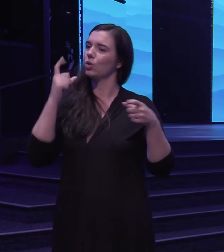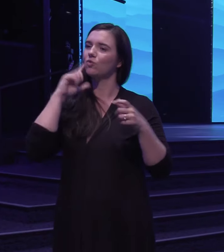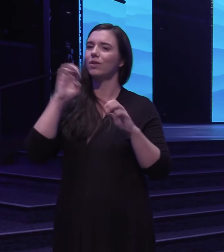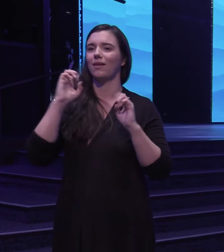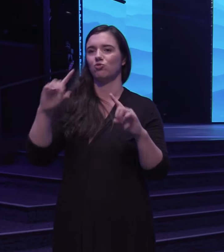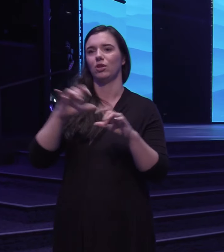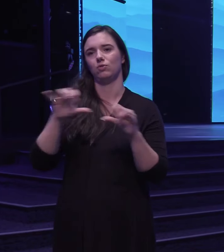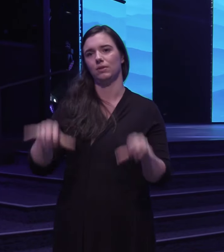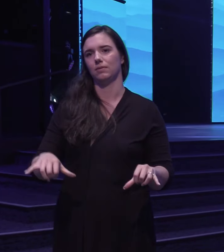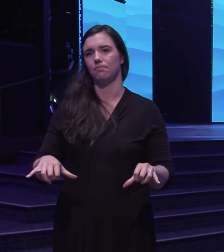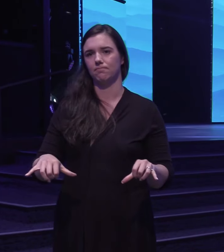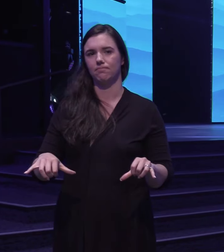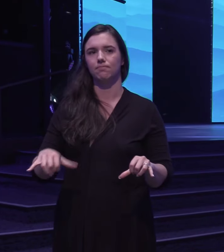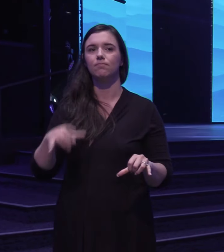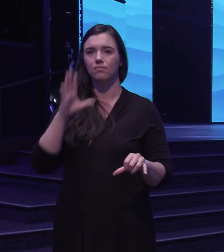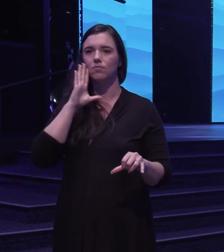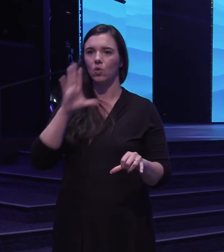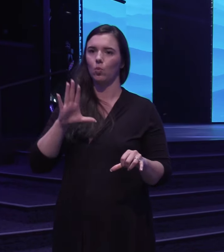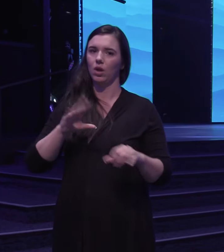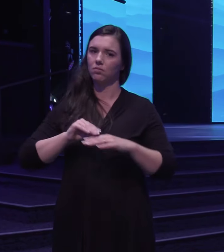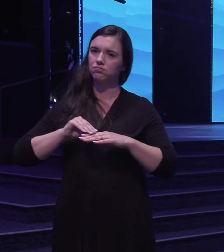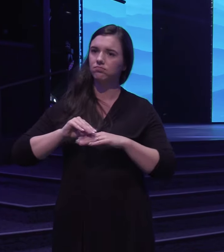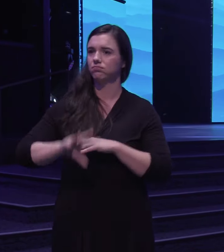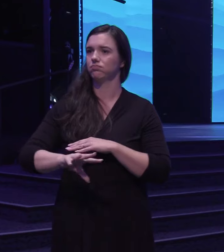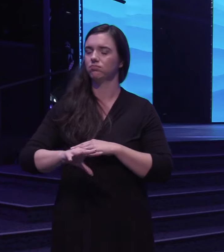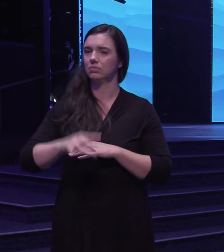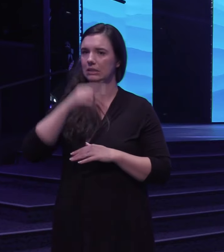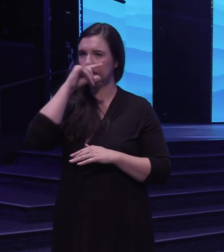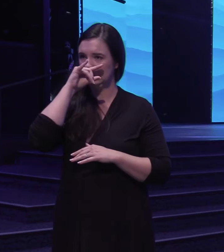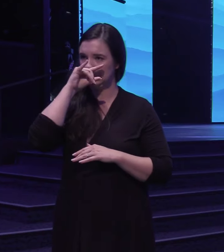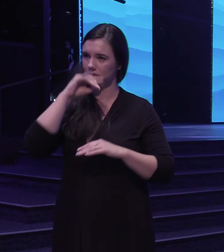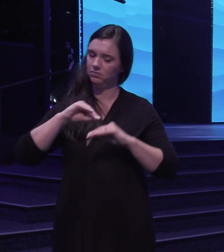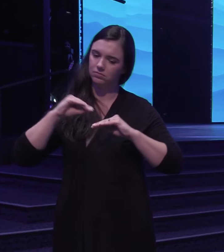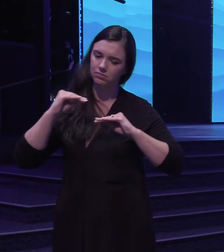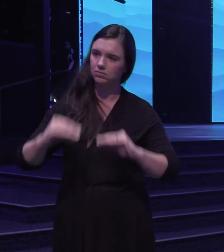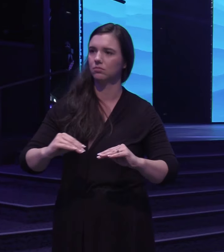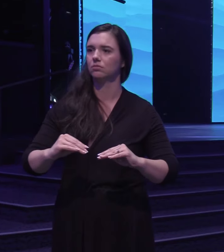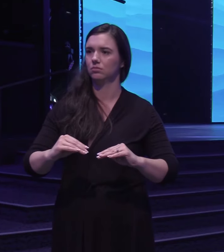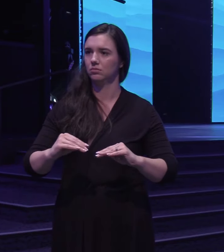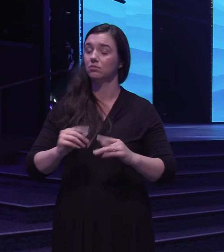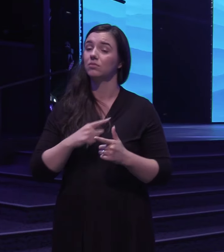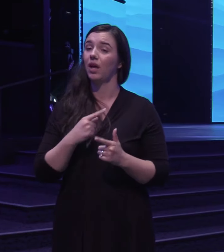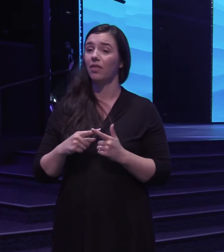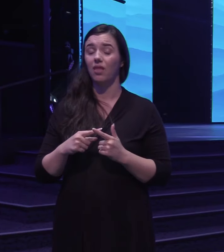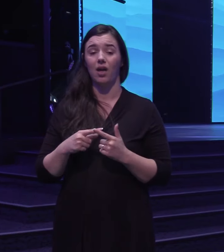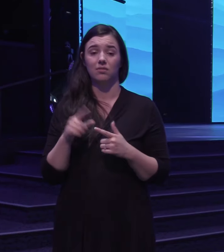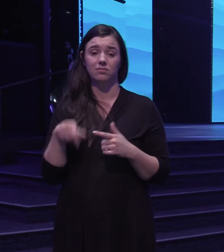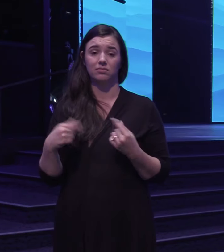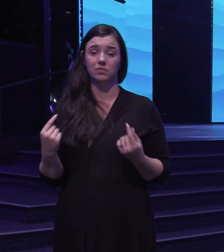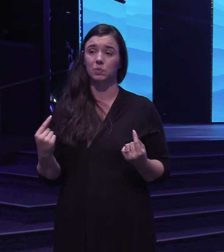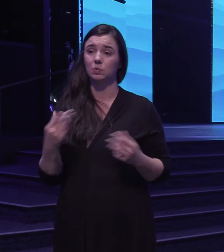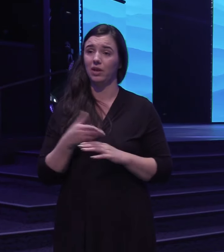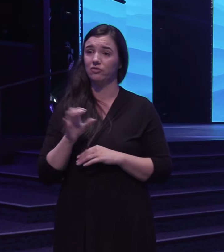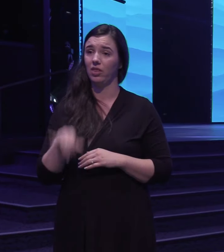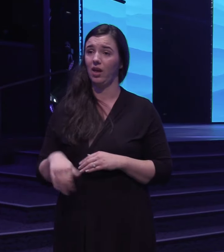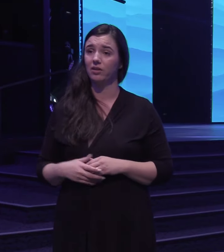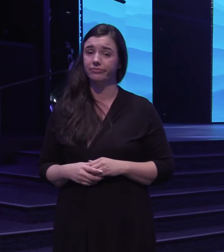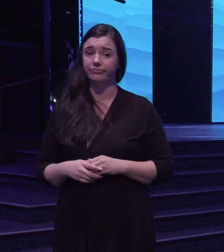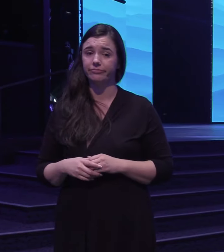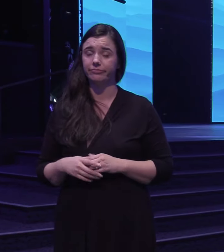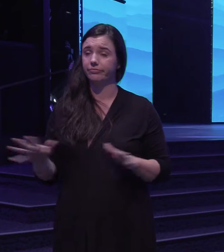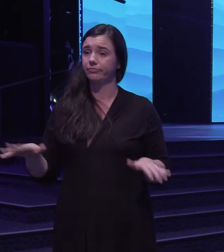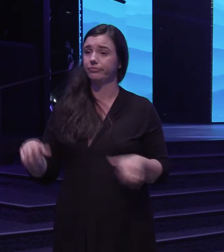educational system so that they could indoctrinate the kids. And then all they had to do after that is